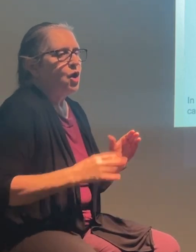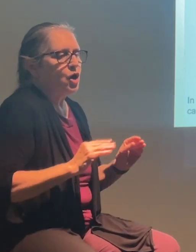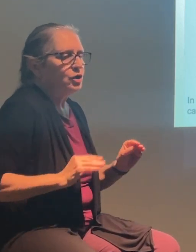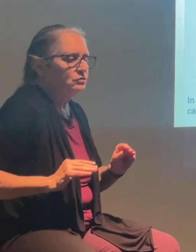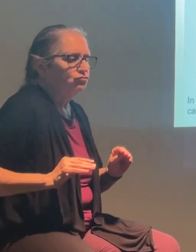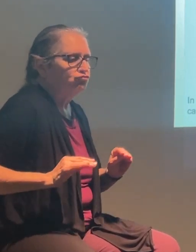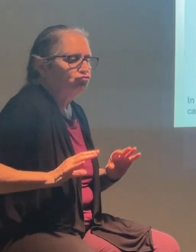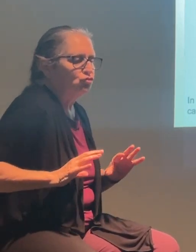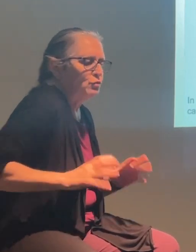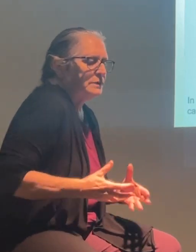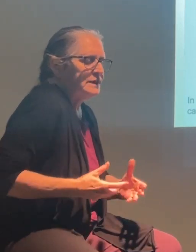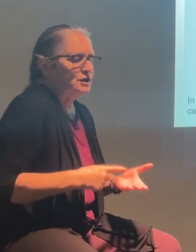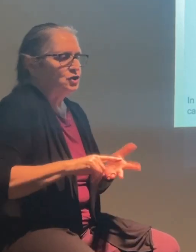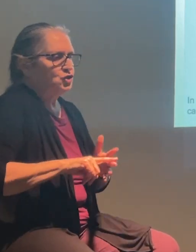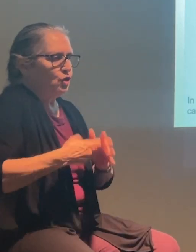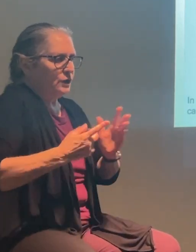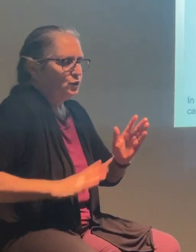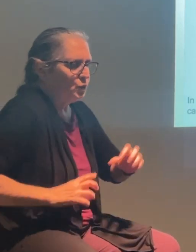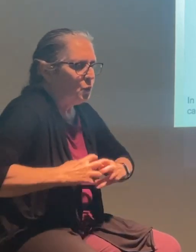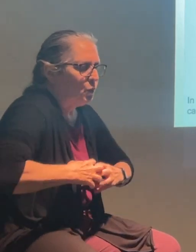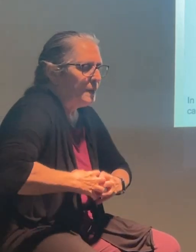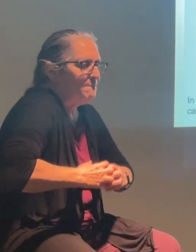starting to show their faces in the